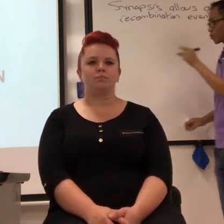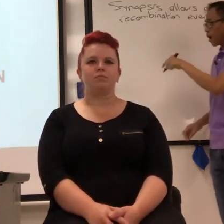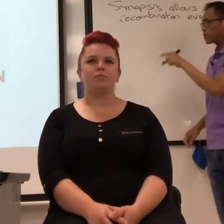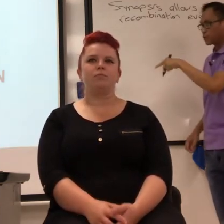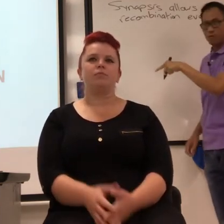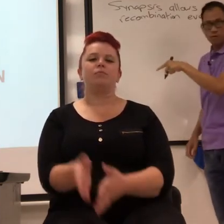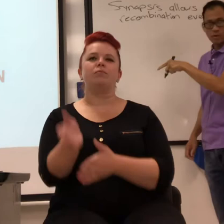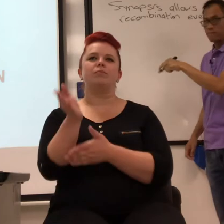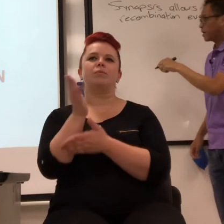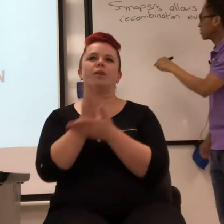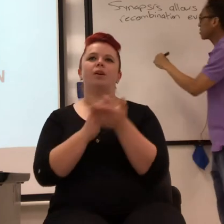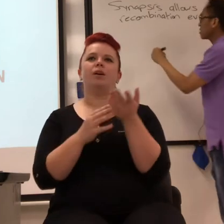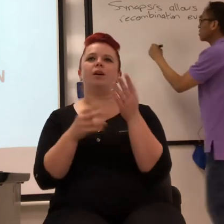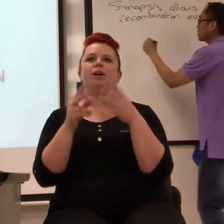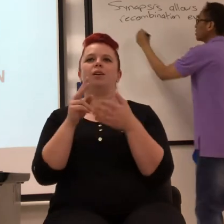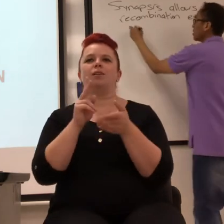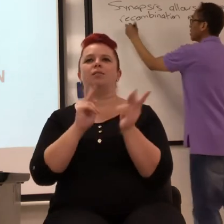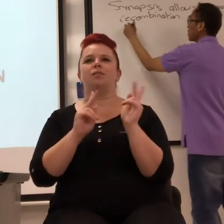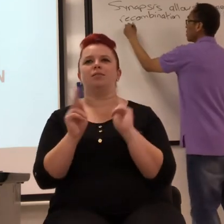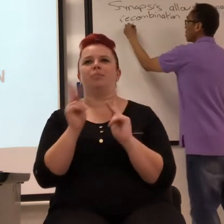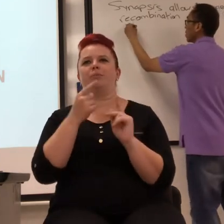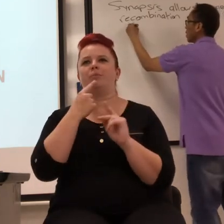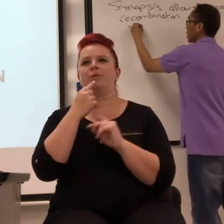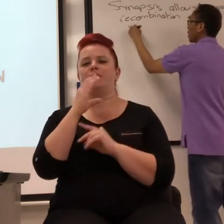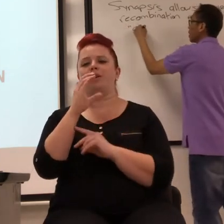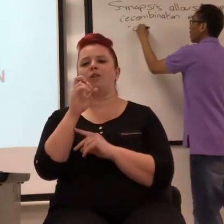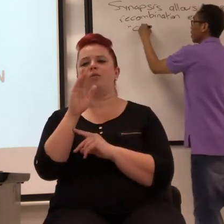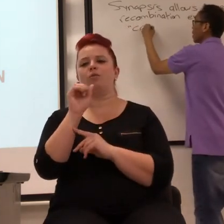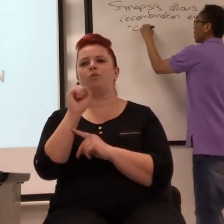call them crossover events.